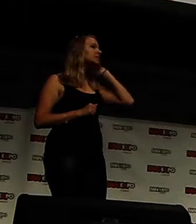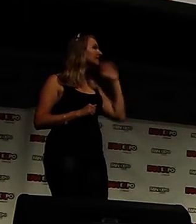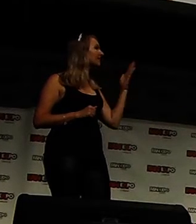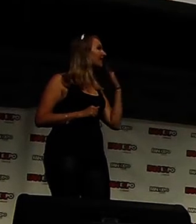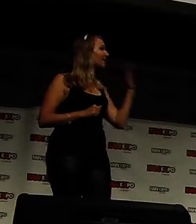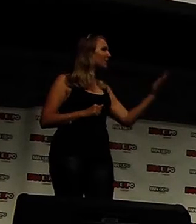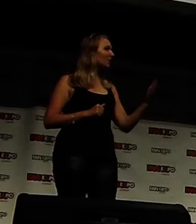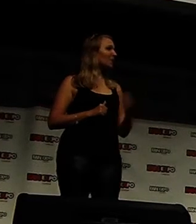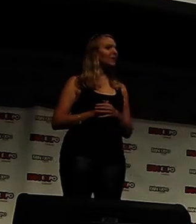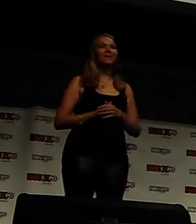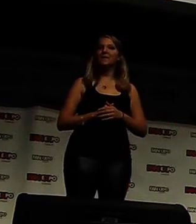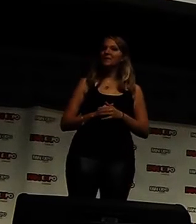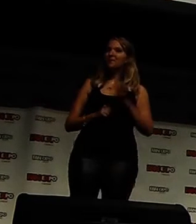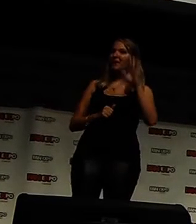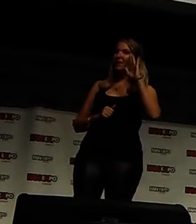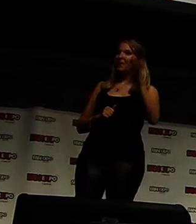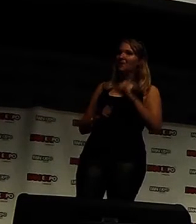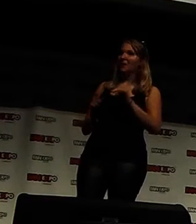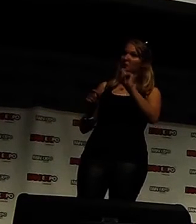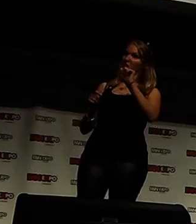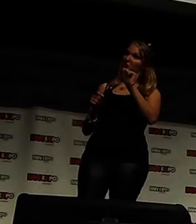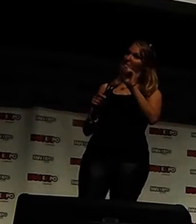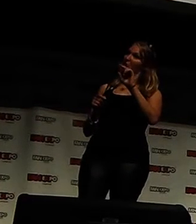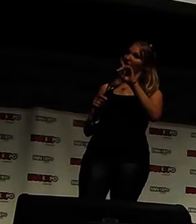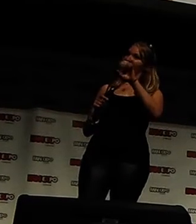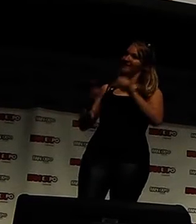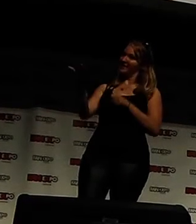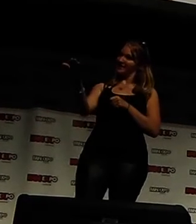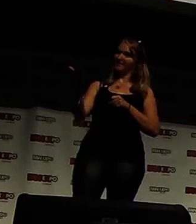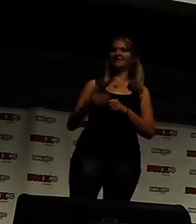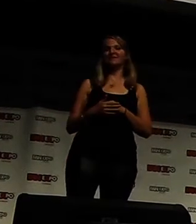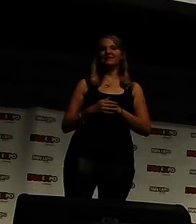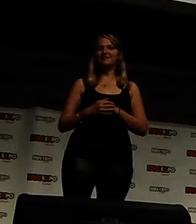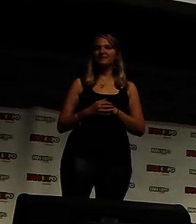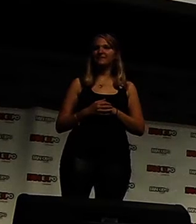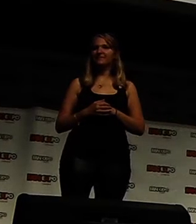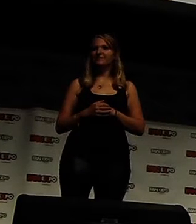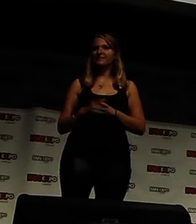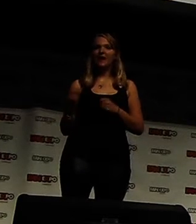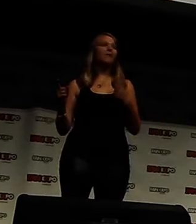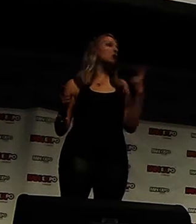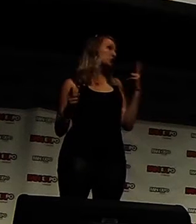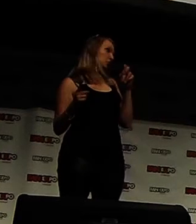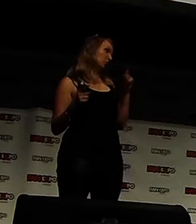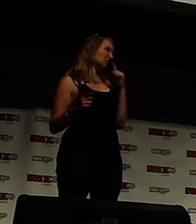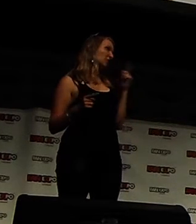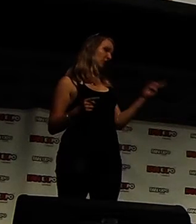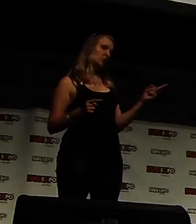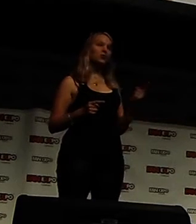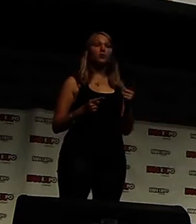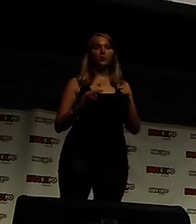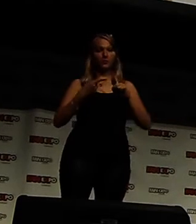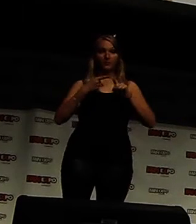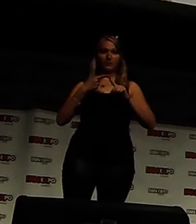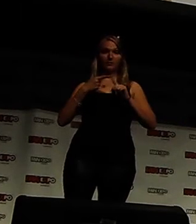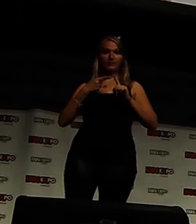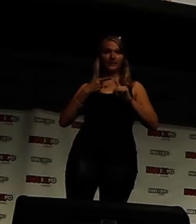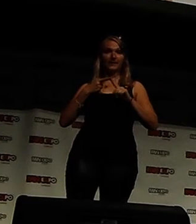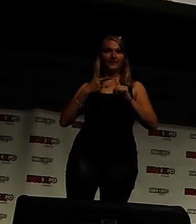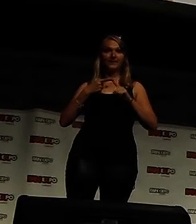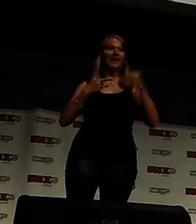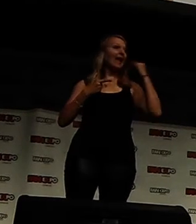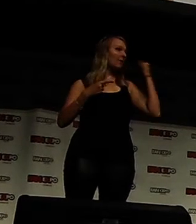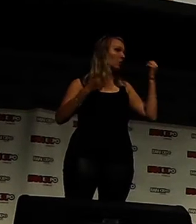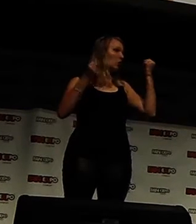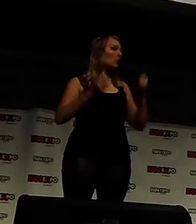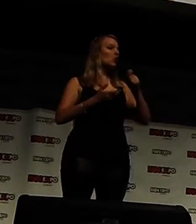Thank you. Hello, Tara. Hello. Hello. Hi. So I have two questions for you. My first one is, if you could